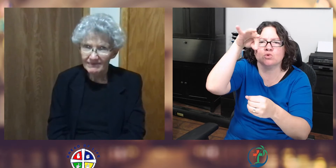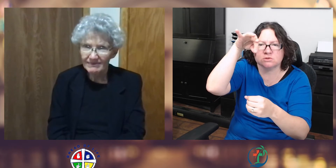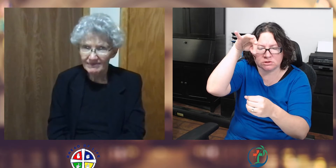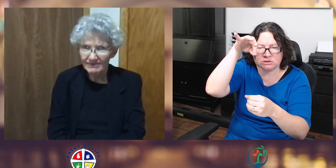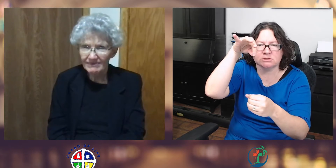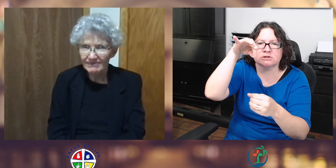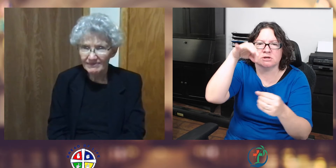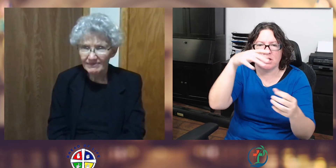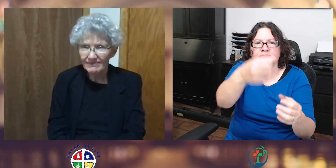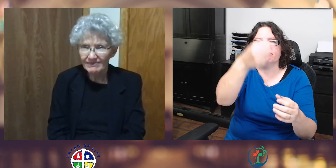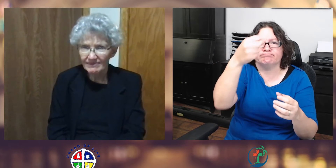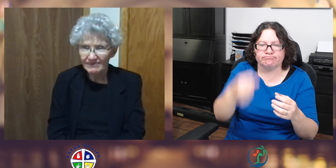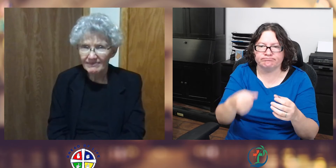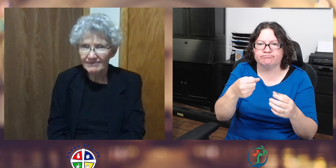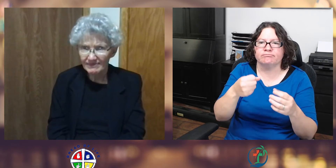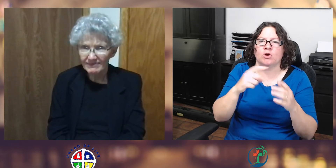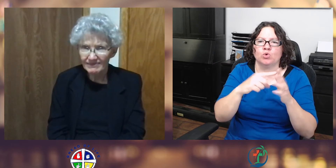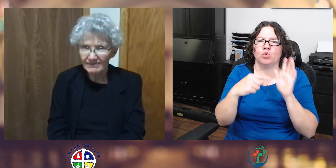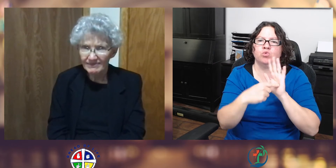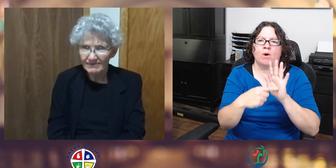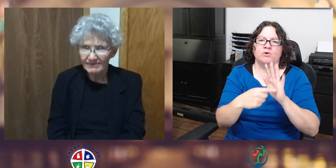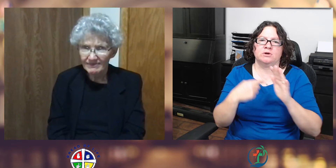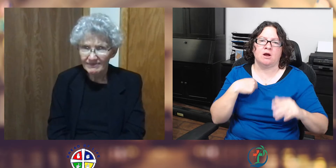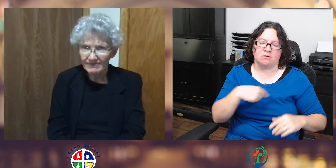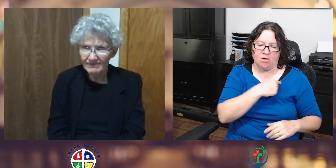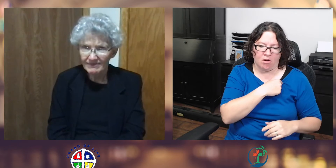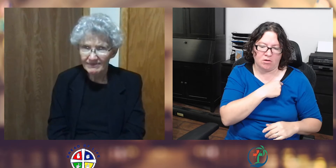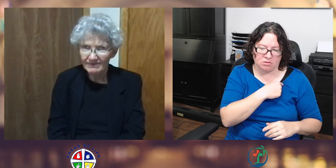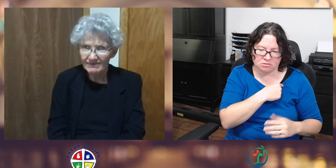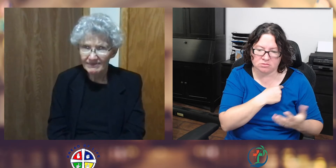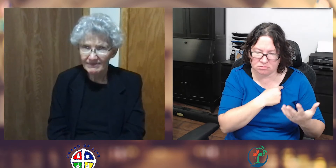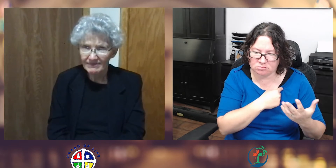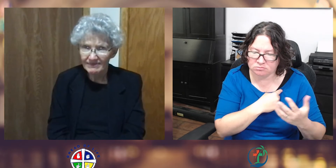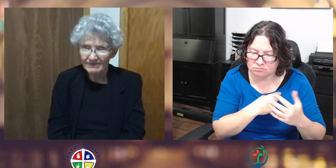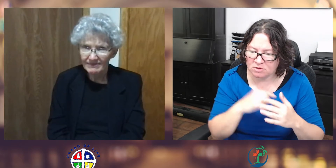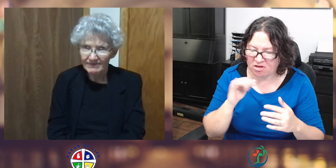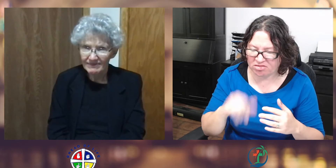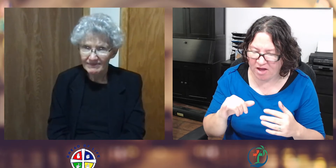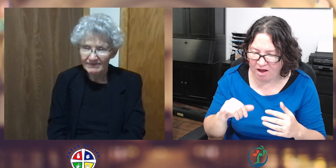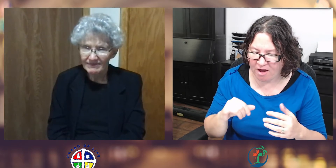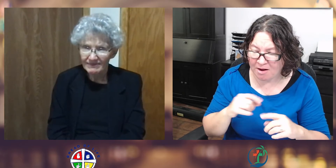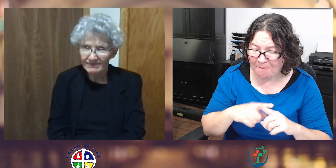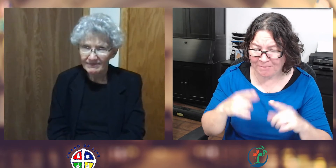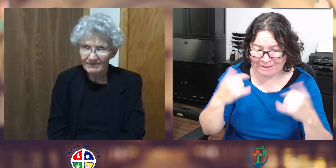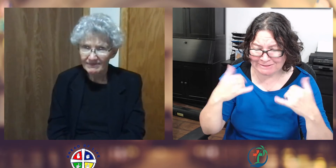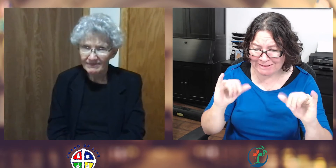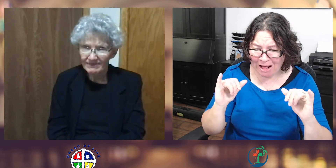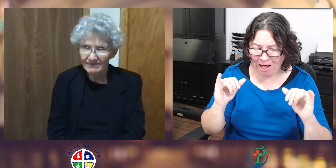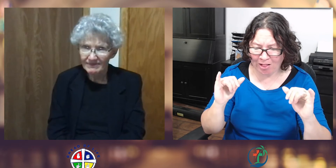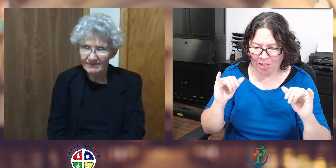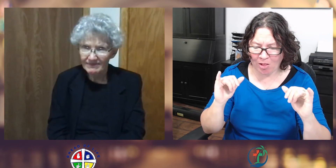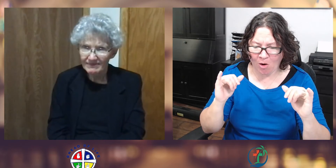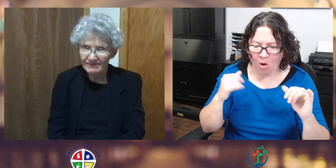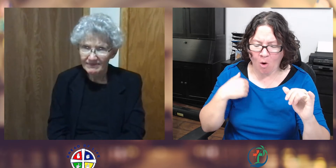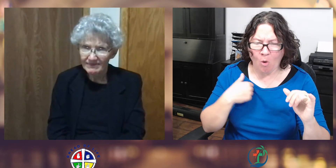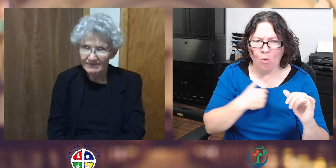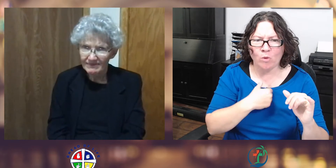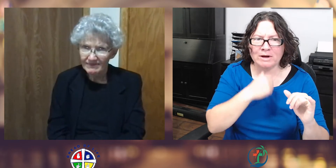can't read. I'll teach you how to read and write. Oh. Where would we get materials? Leave it to me. I know who to